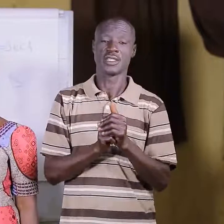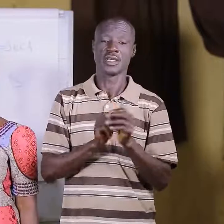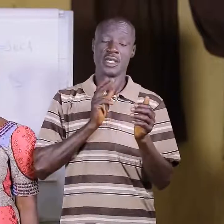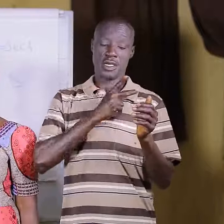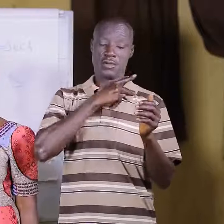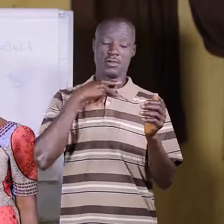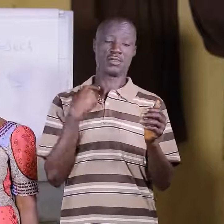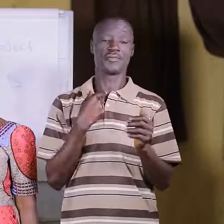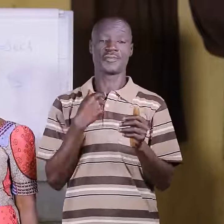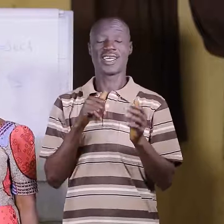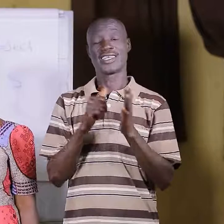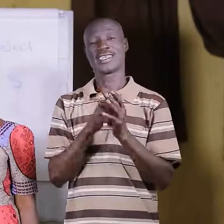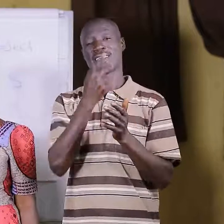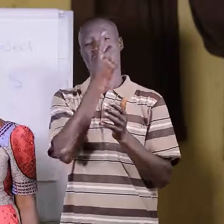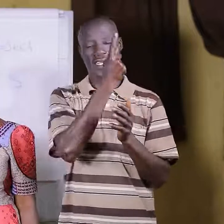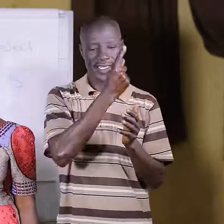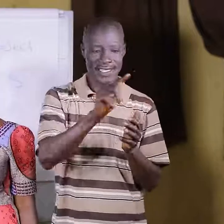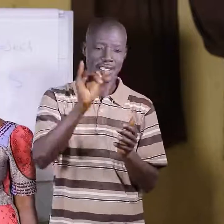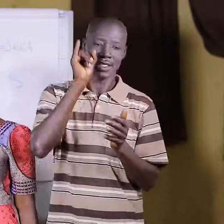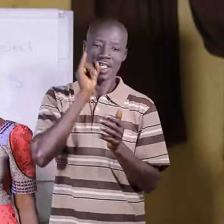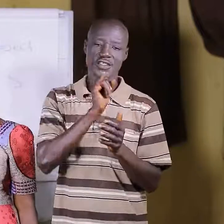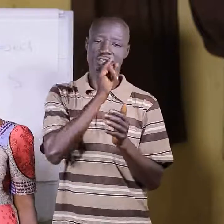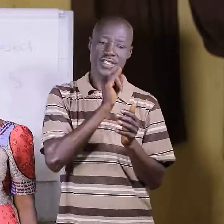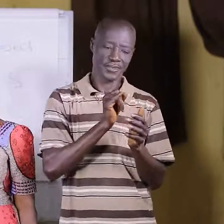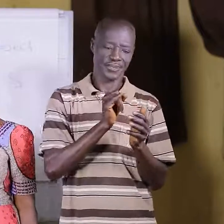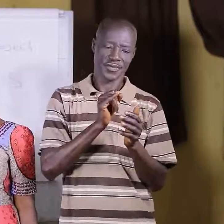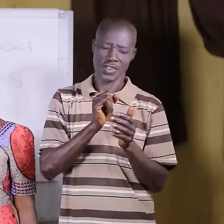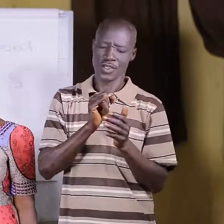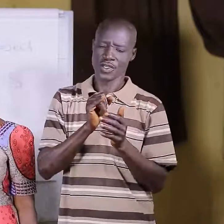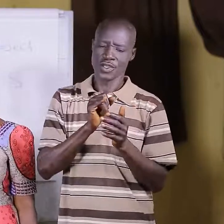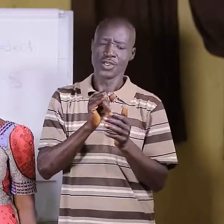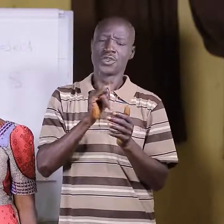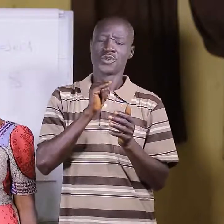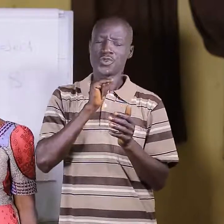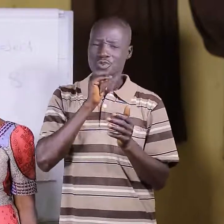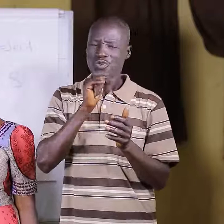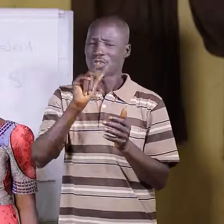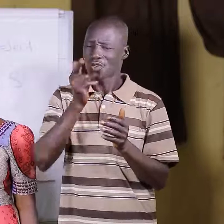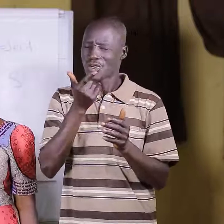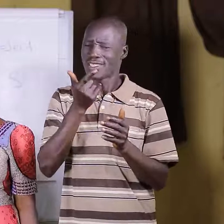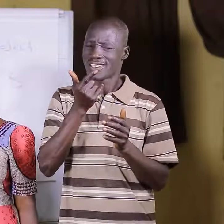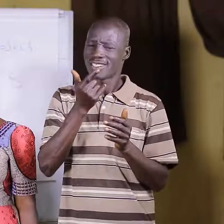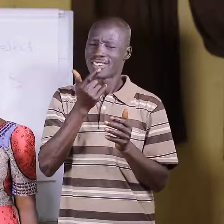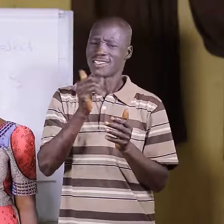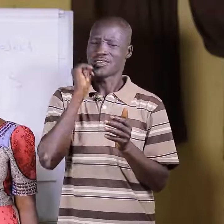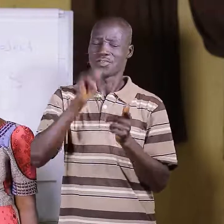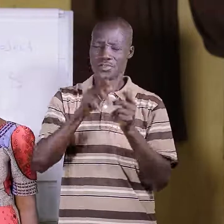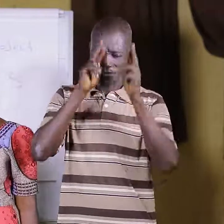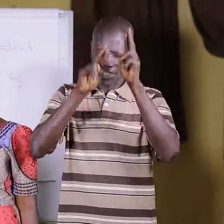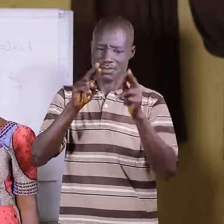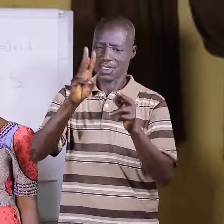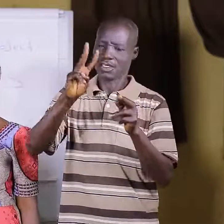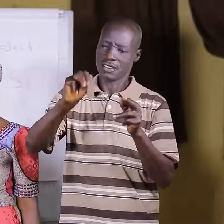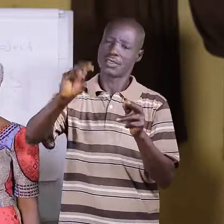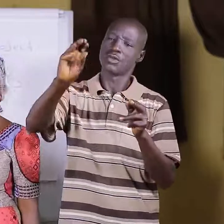the Israelites were not rebelling against Moses, but against God, because it was God that instituted